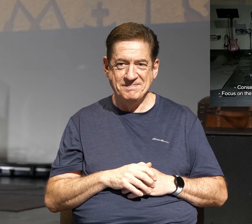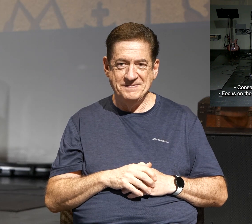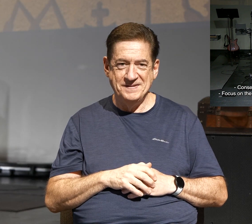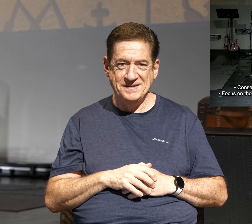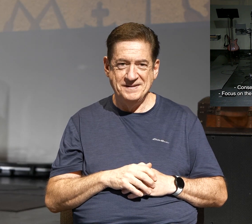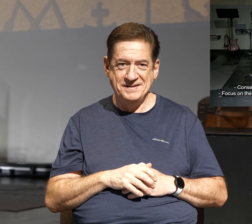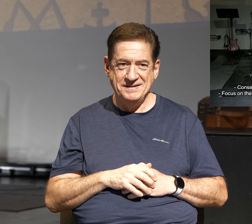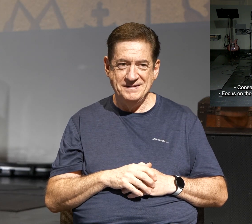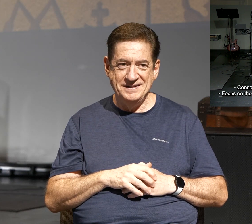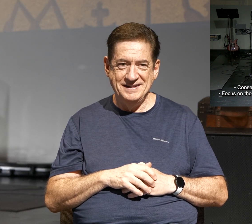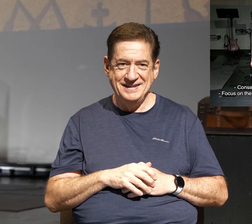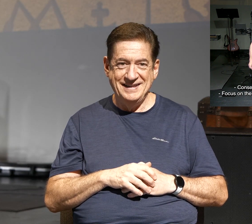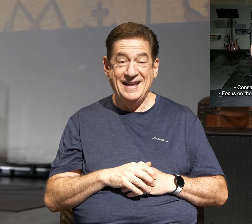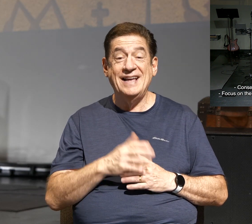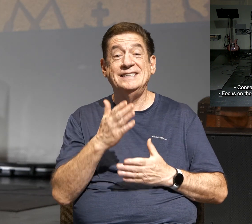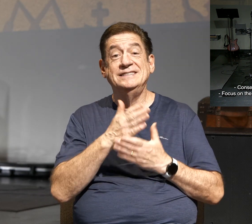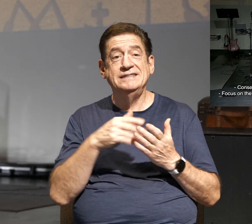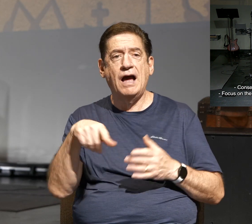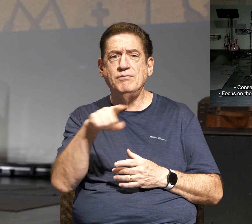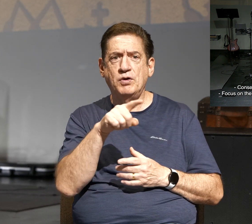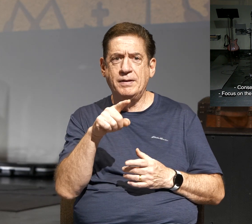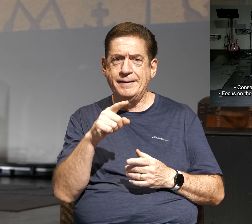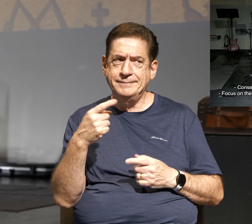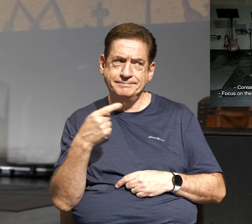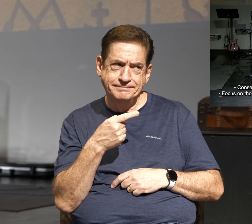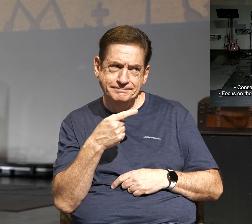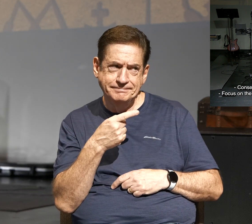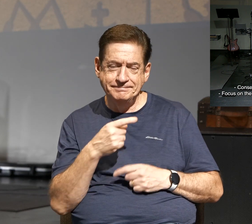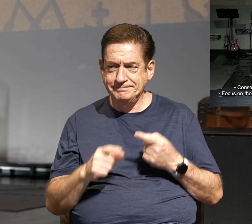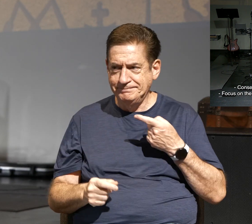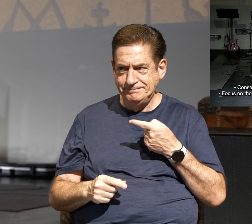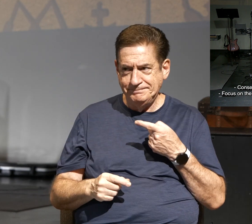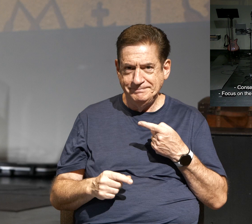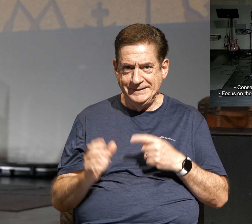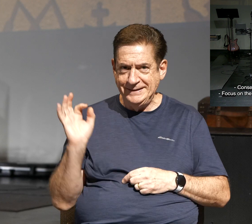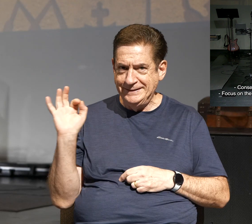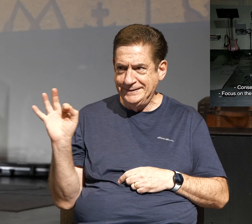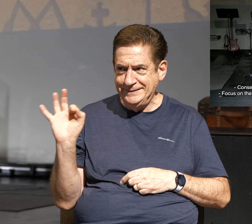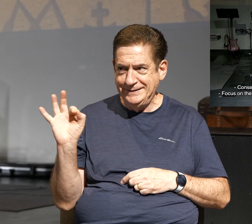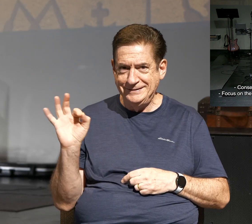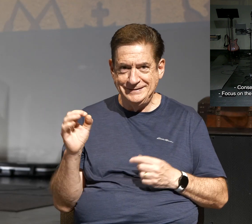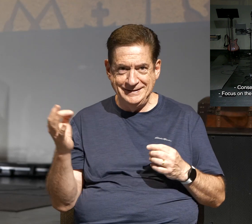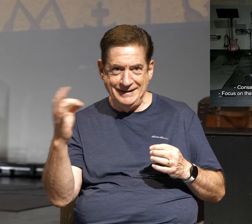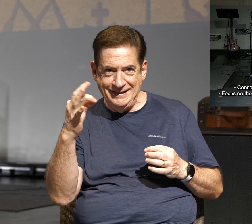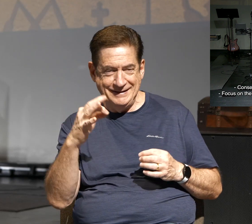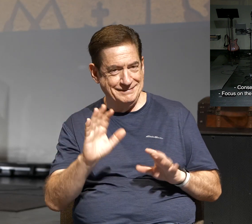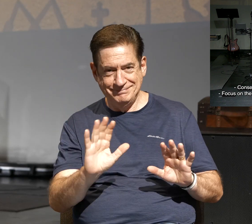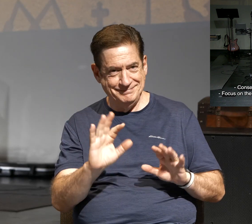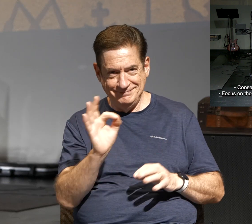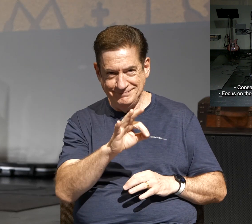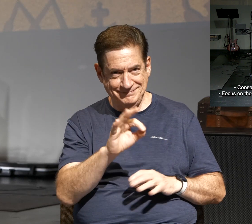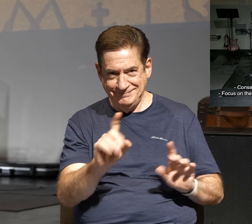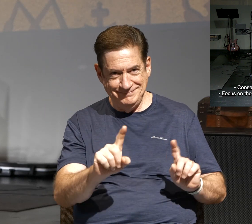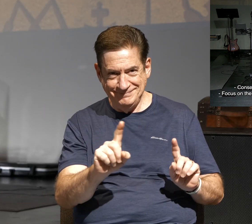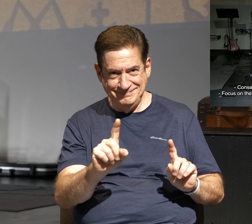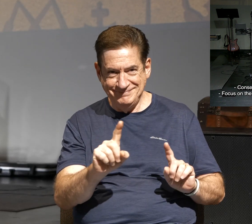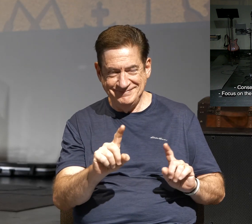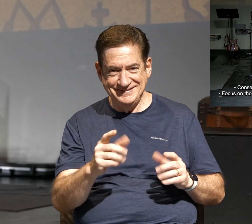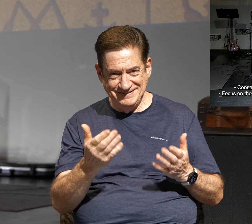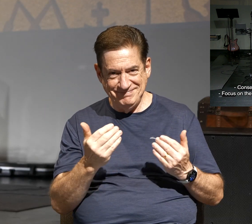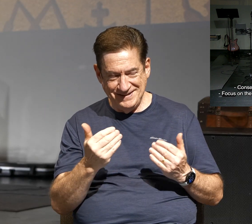Okay. And some of you are kind of like pointing your finger at them, kind of lecturing them. Maybe you probably shouldn't do that, but you're like, come on,